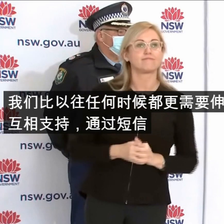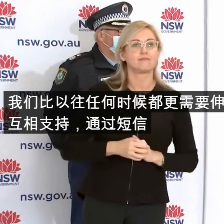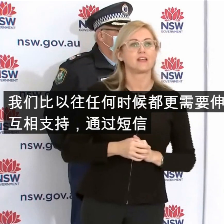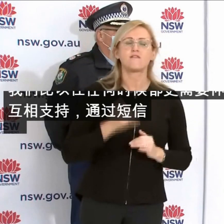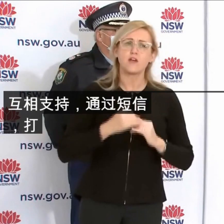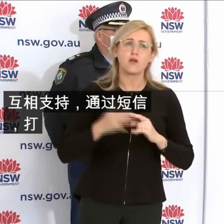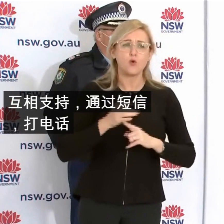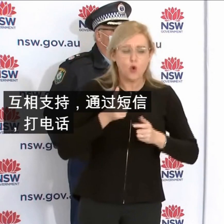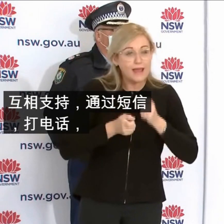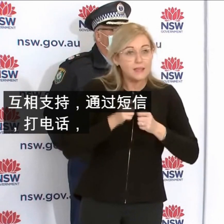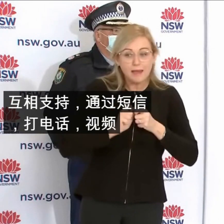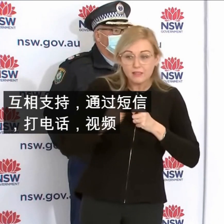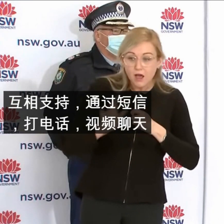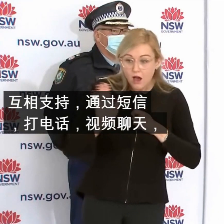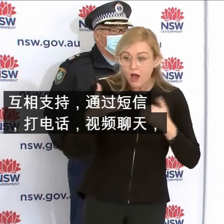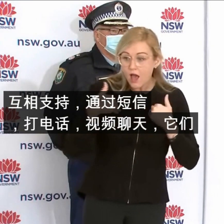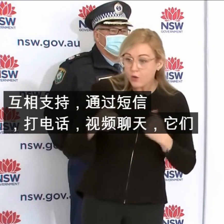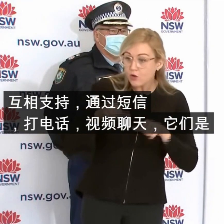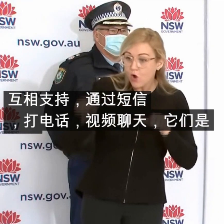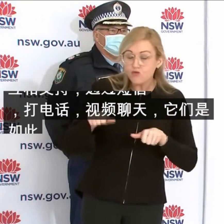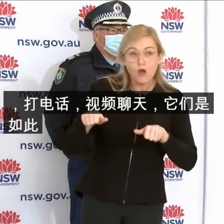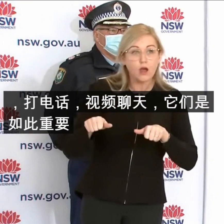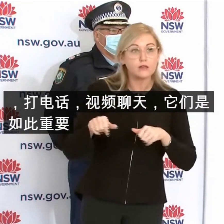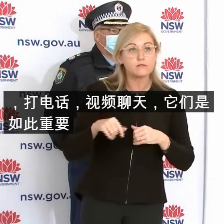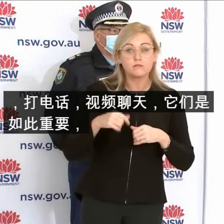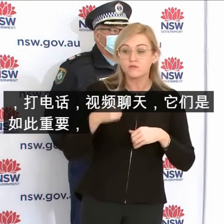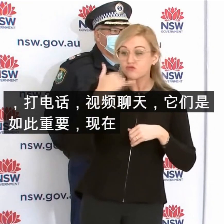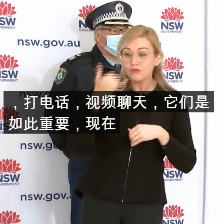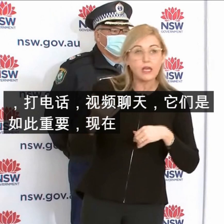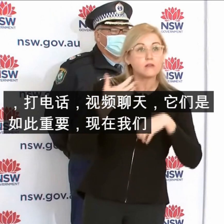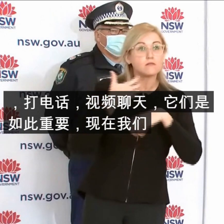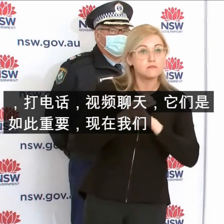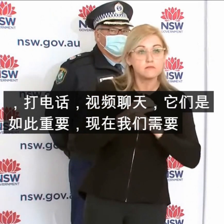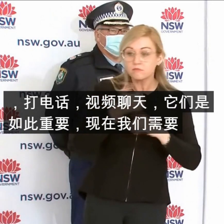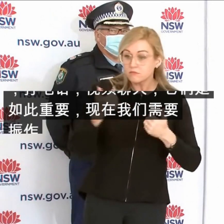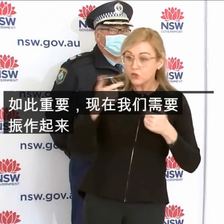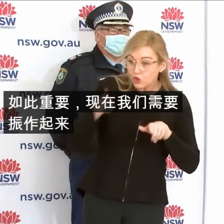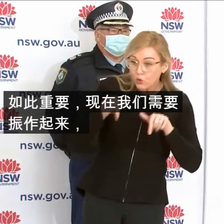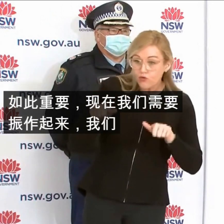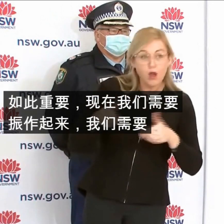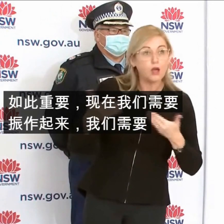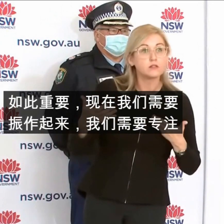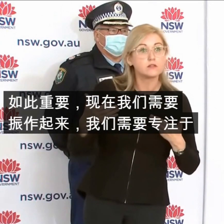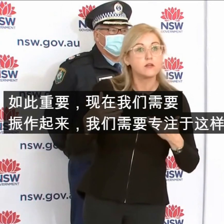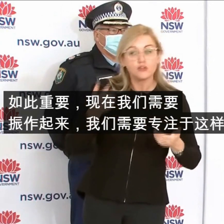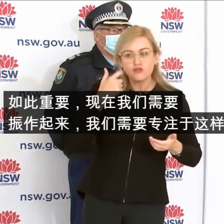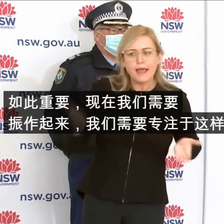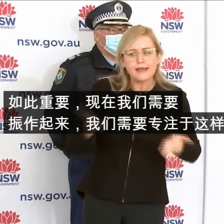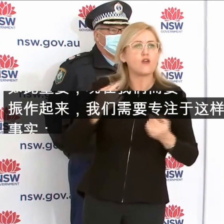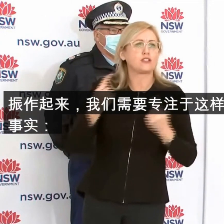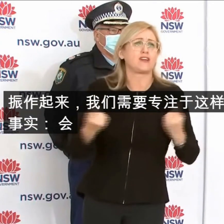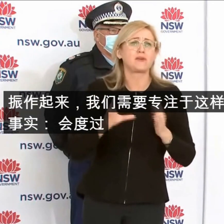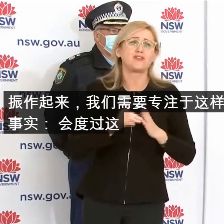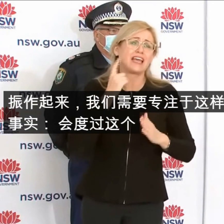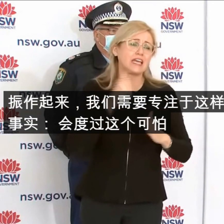That text message, that phone call, that video chat, they are so important. And right now, we need to lift our spirits. We need to focus